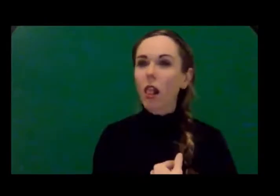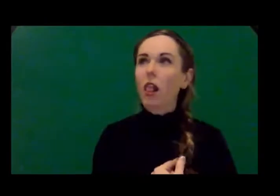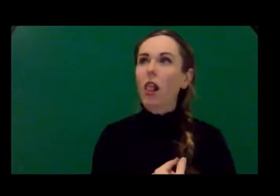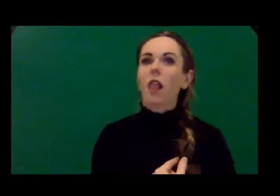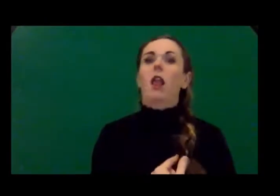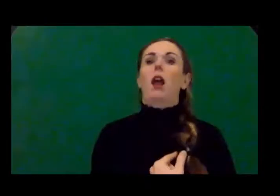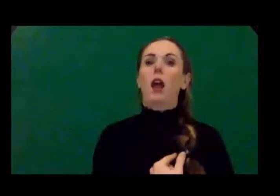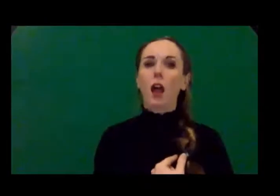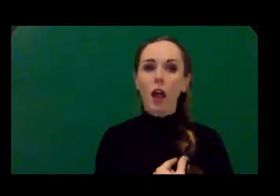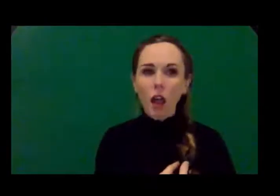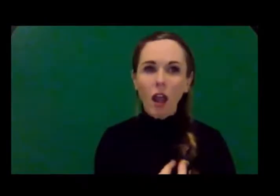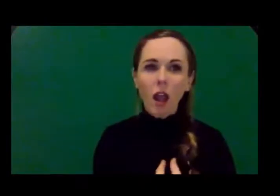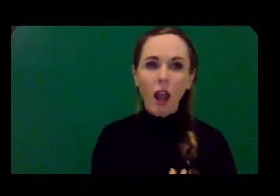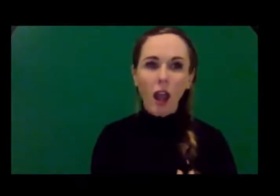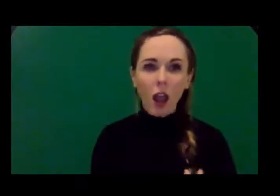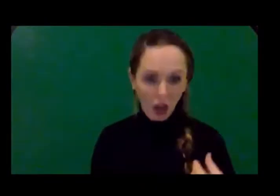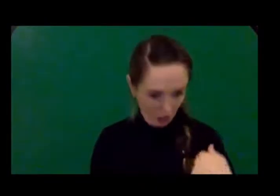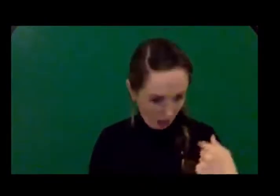I'm different.